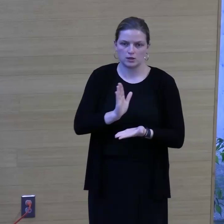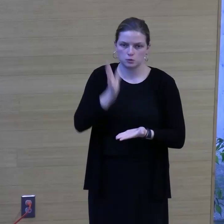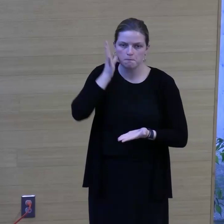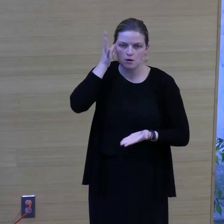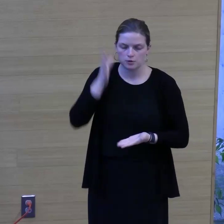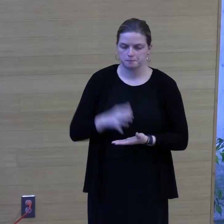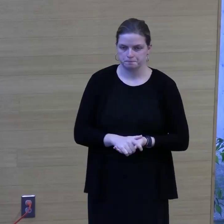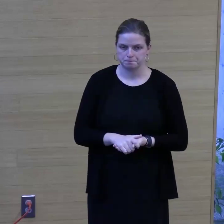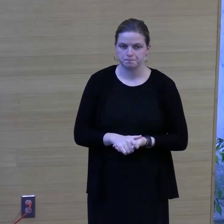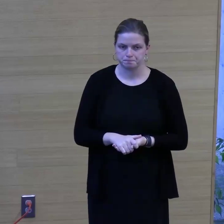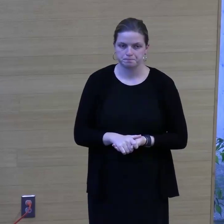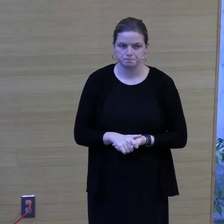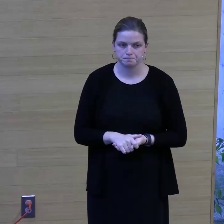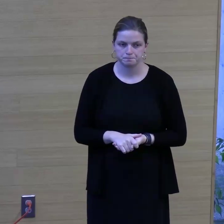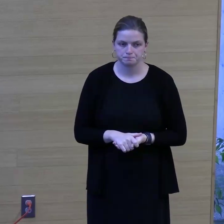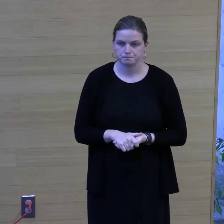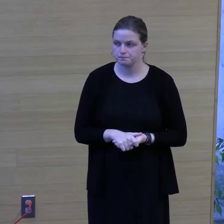parent.